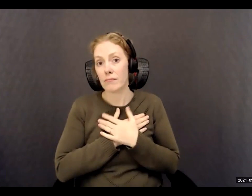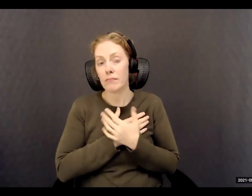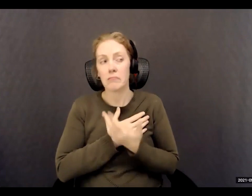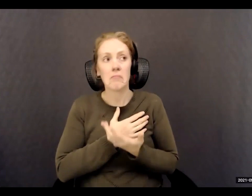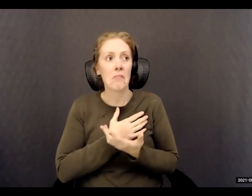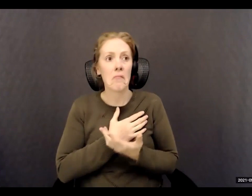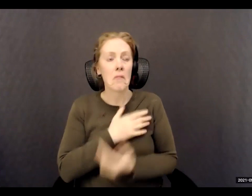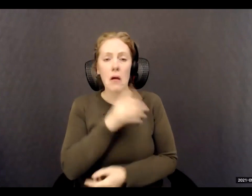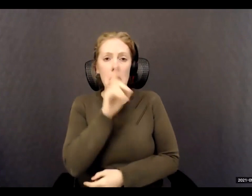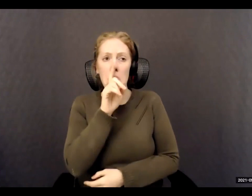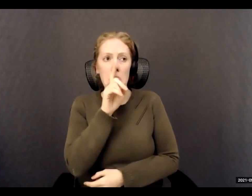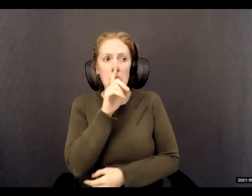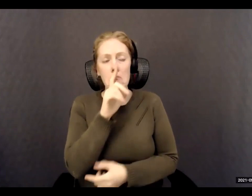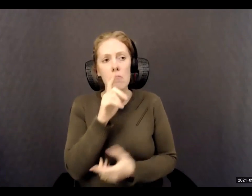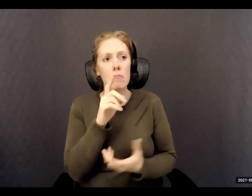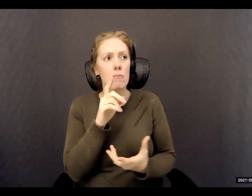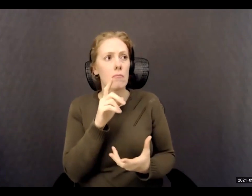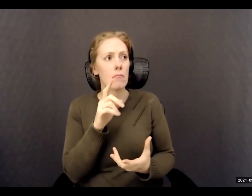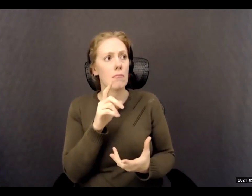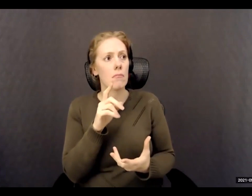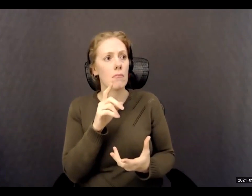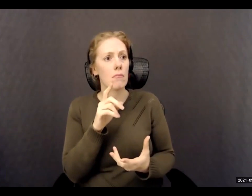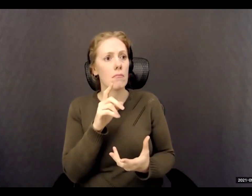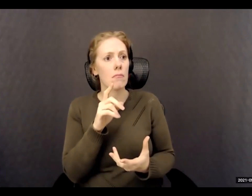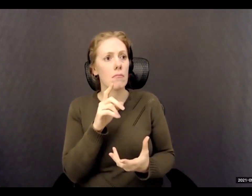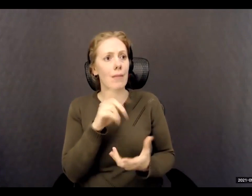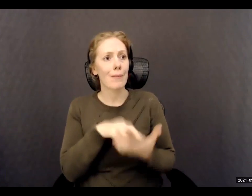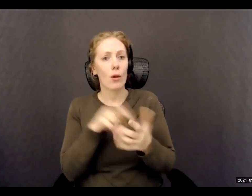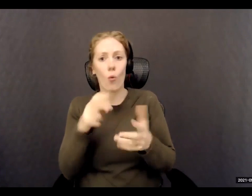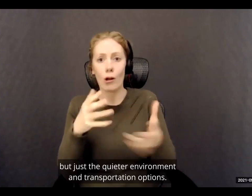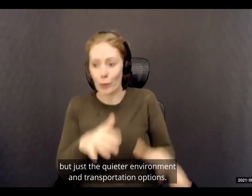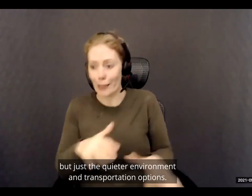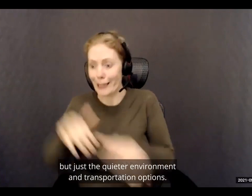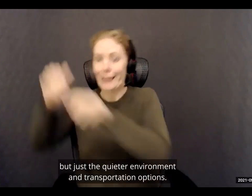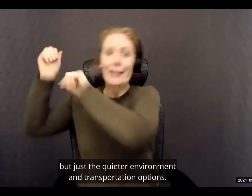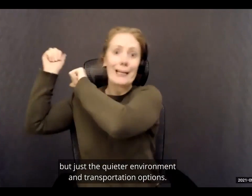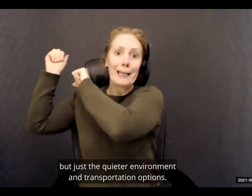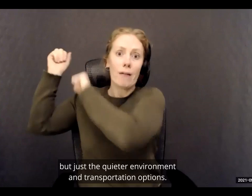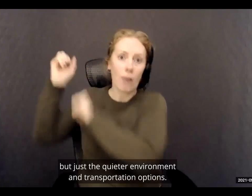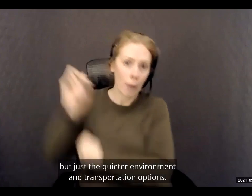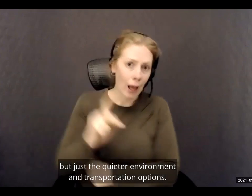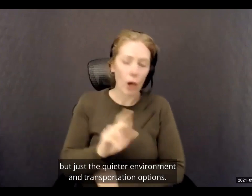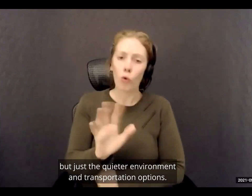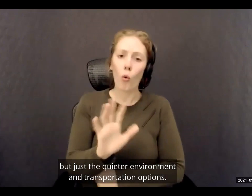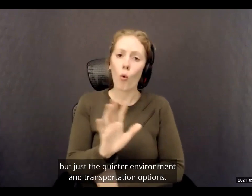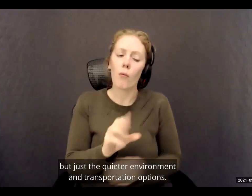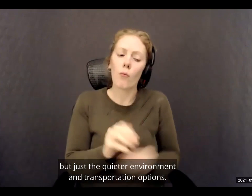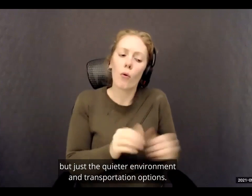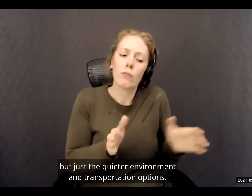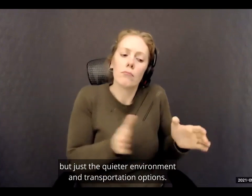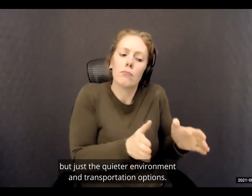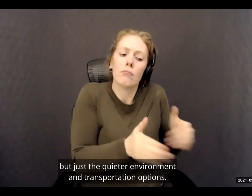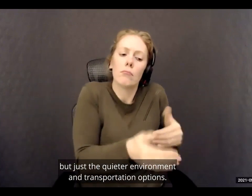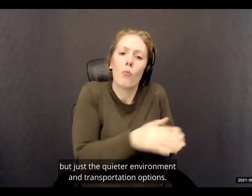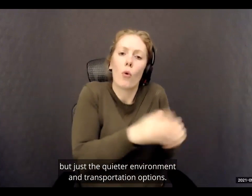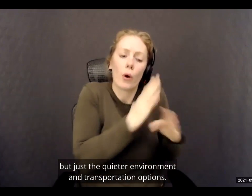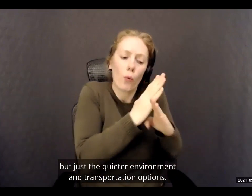not necessarily to go and leave the space altogether, but just a quieter environment,